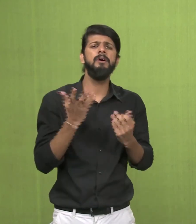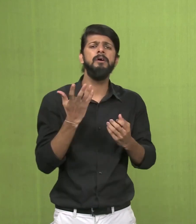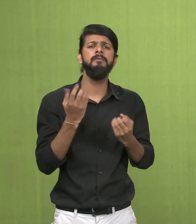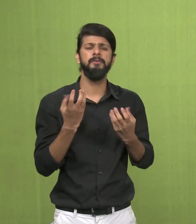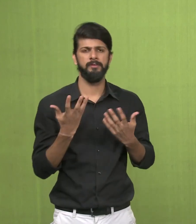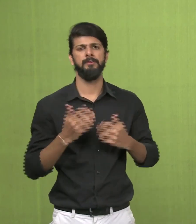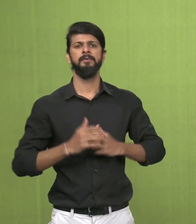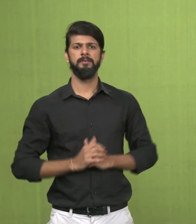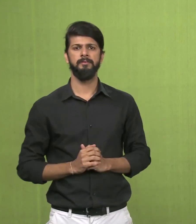from?